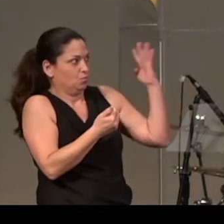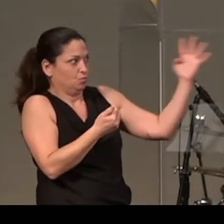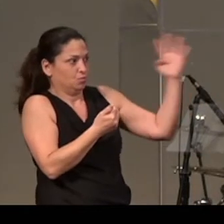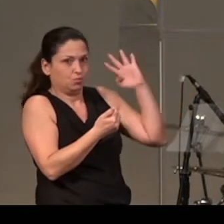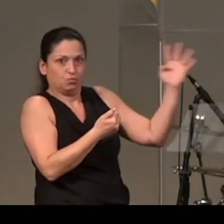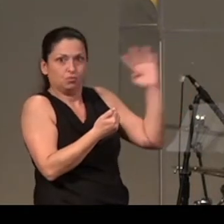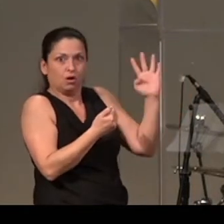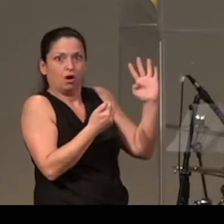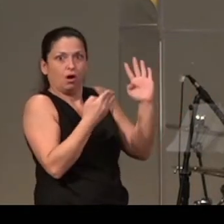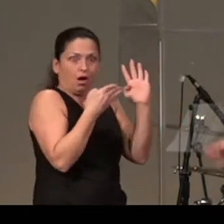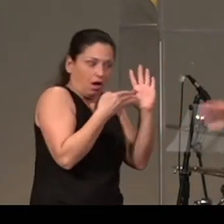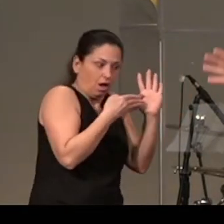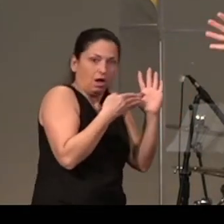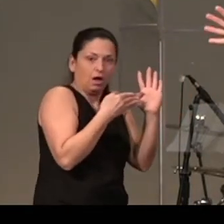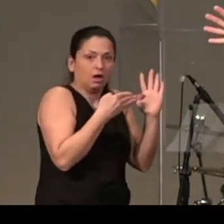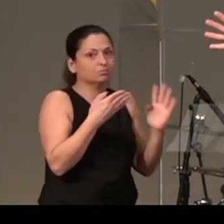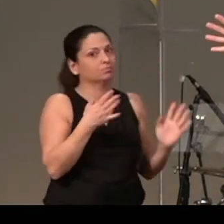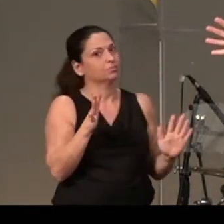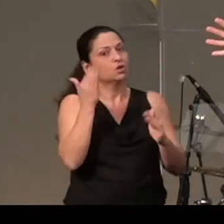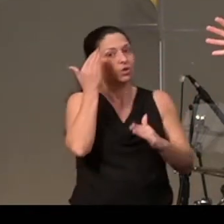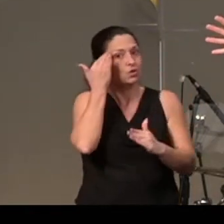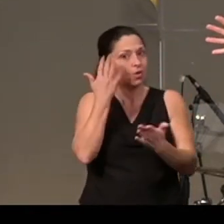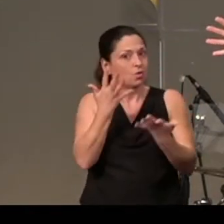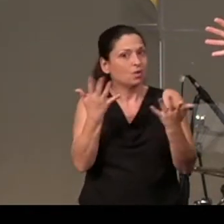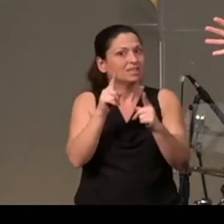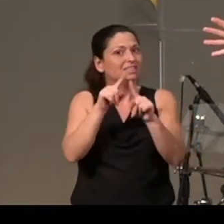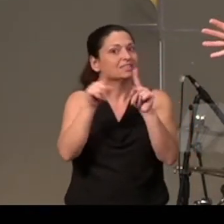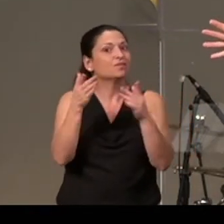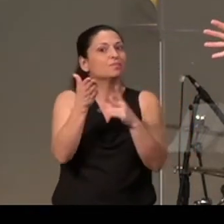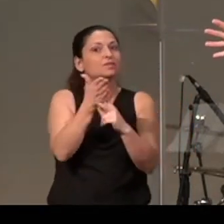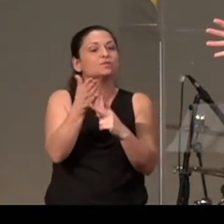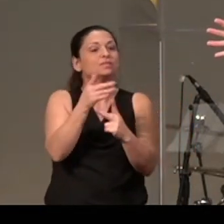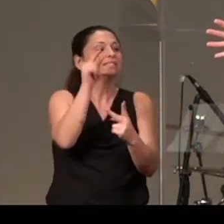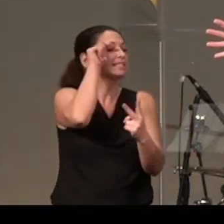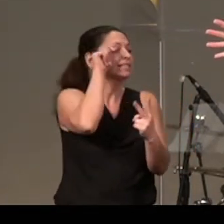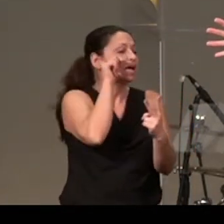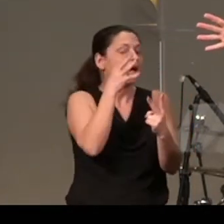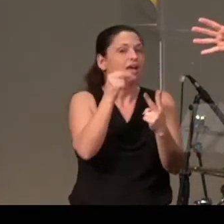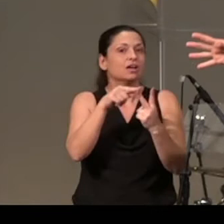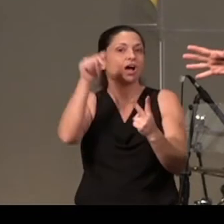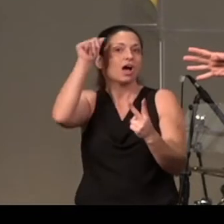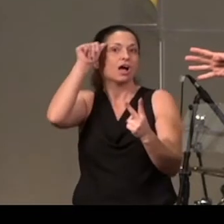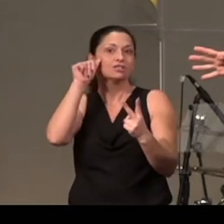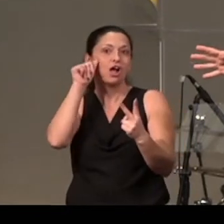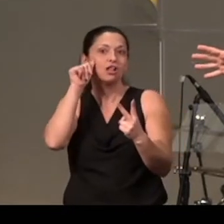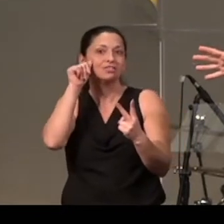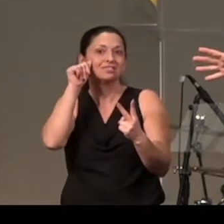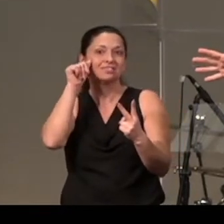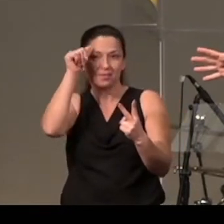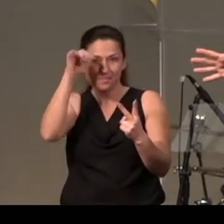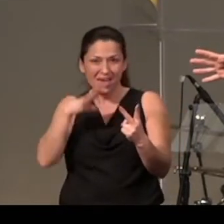And you know the difference between teenage boys and adults? You know what our boys said? That was cool.